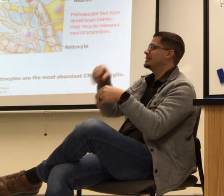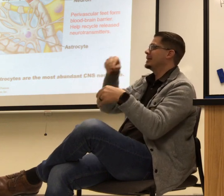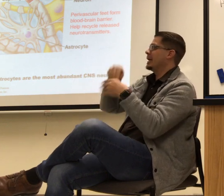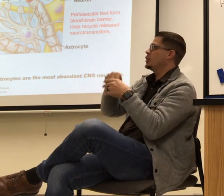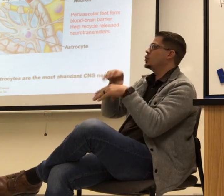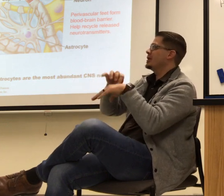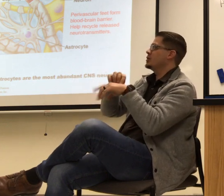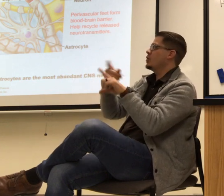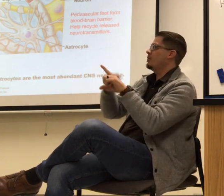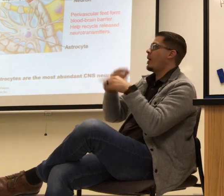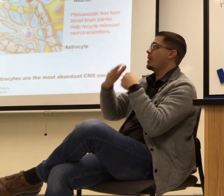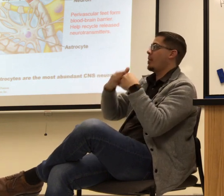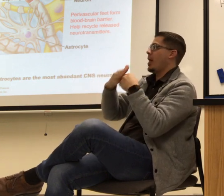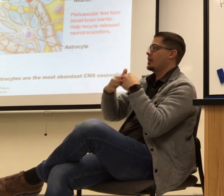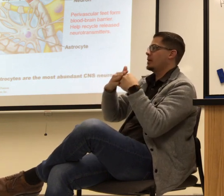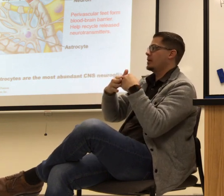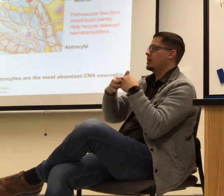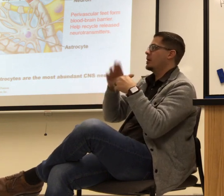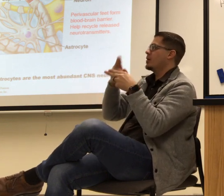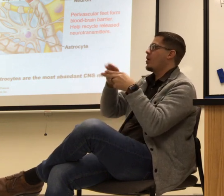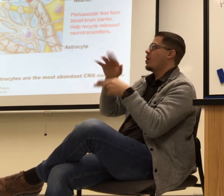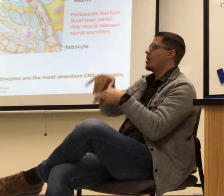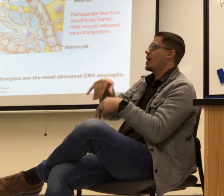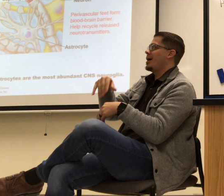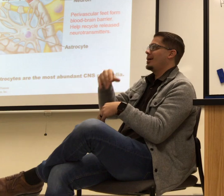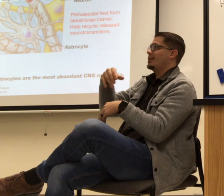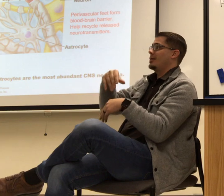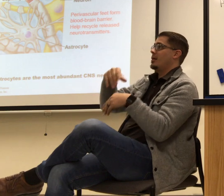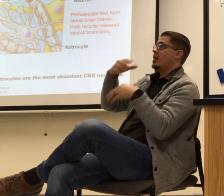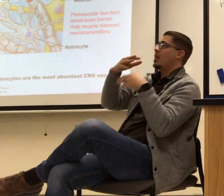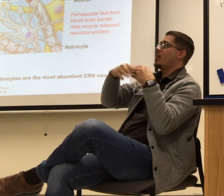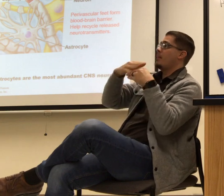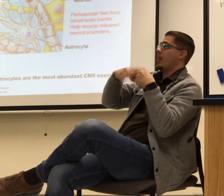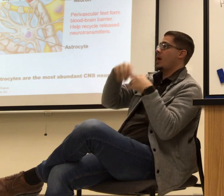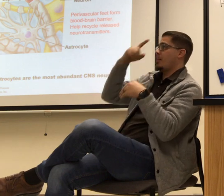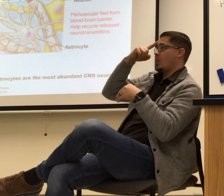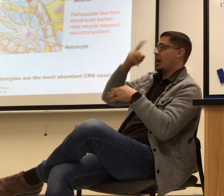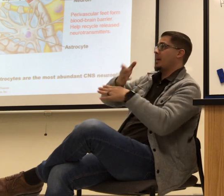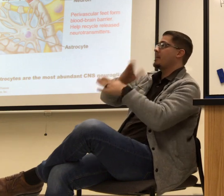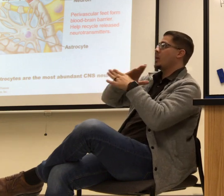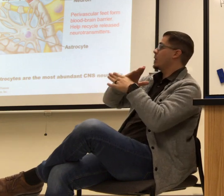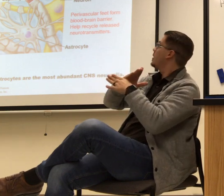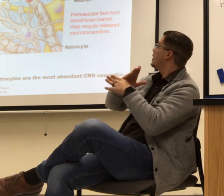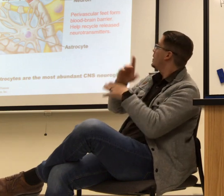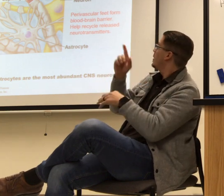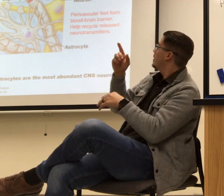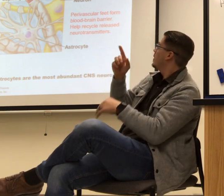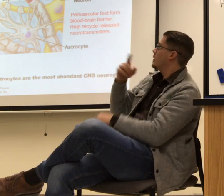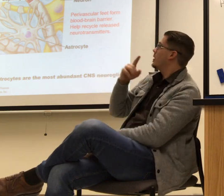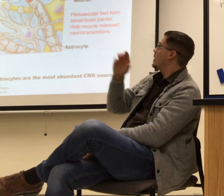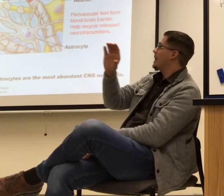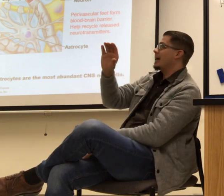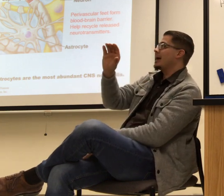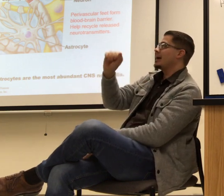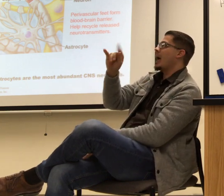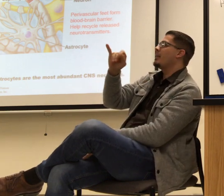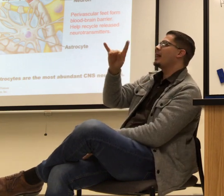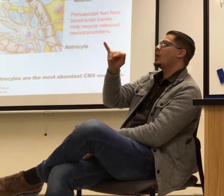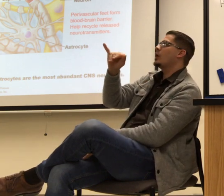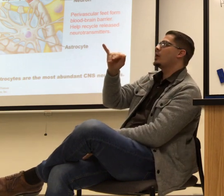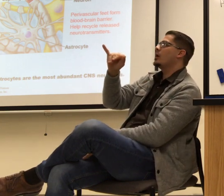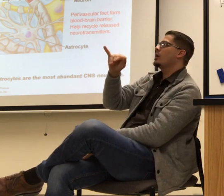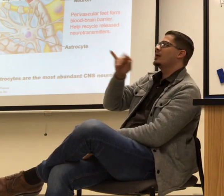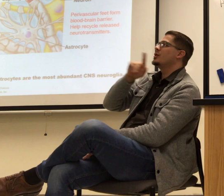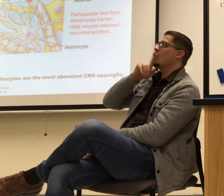blood. And so they actually call that the blood-brain barrier for that reason. So paravascular feet wrap